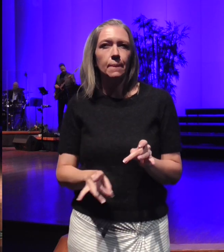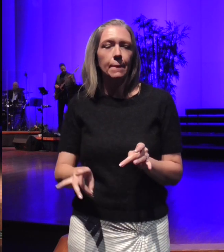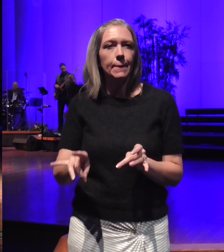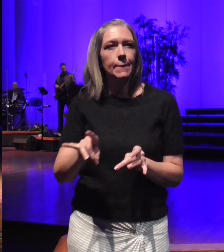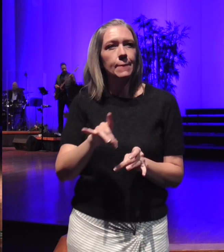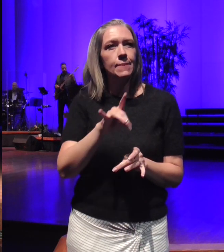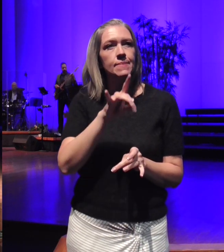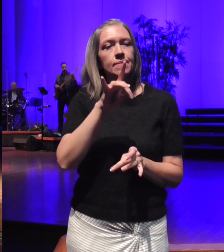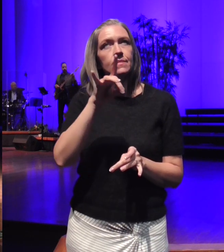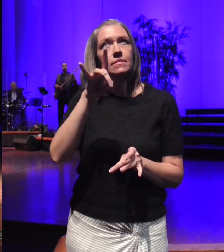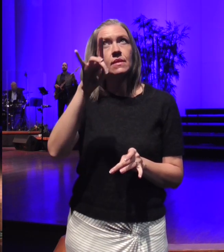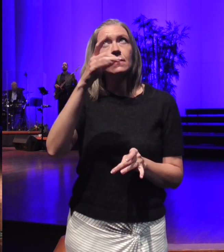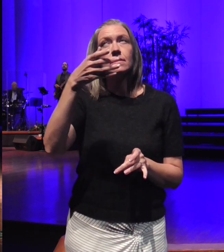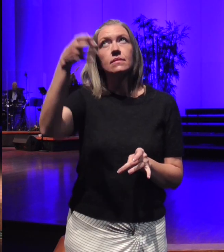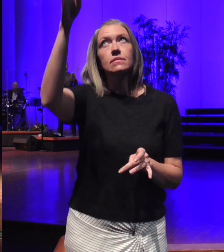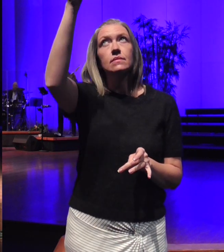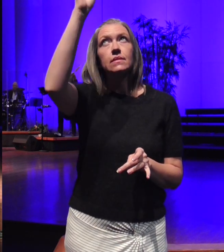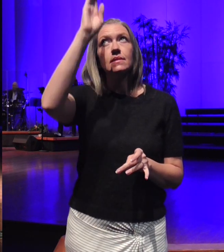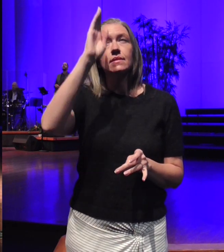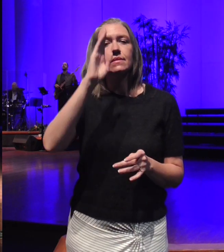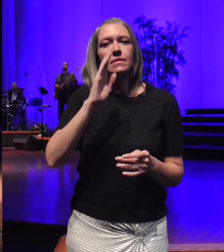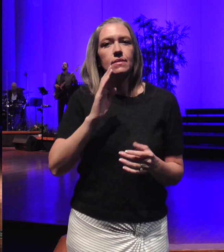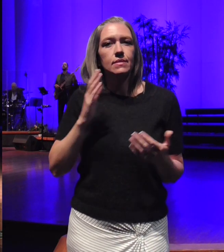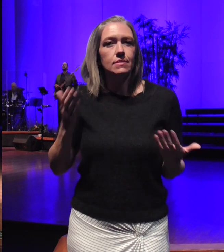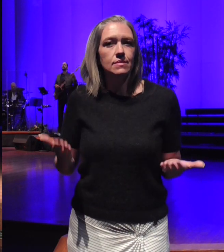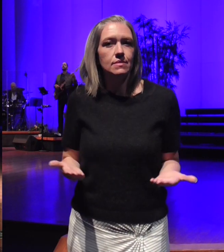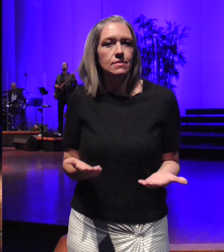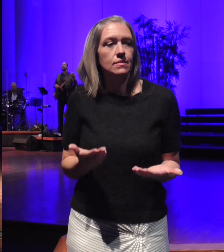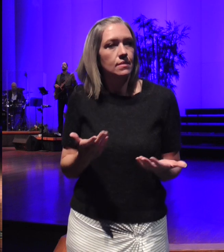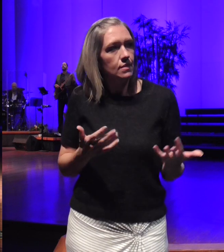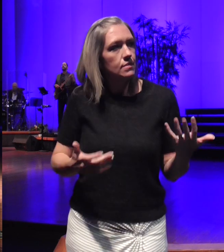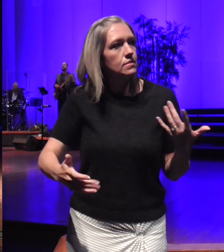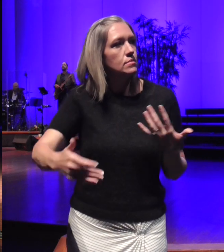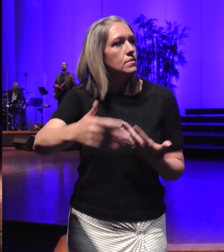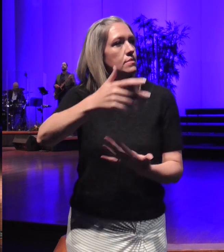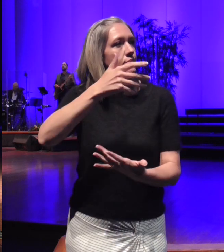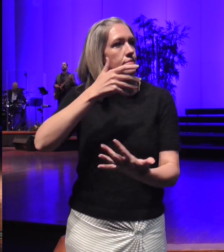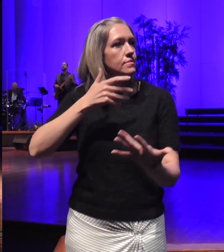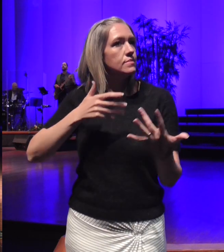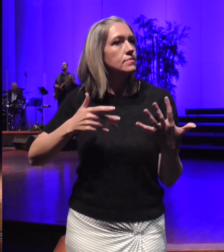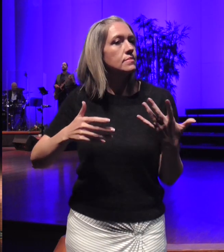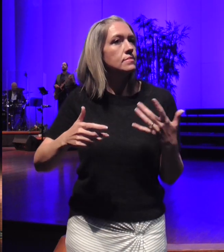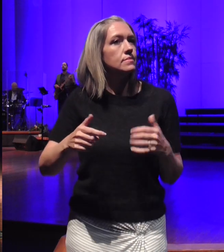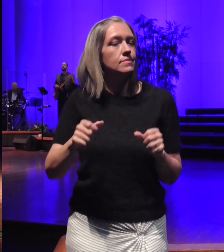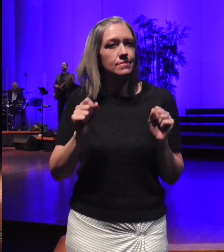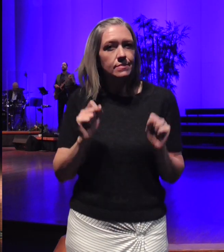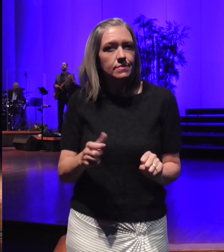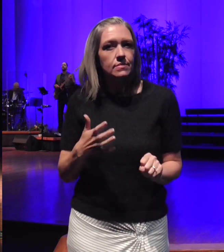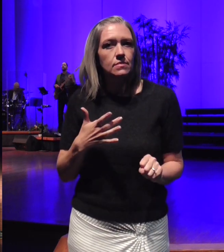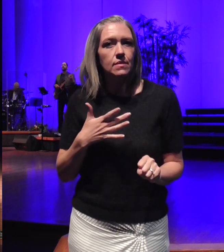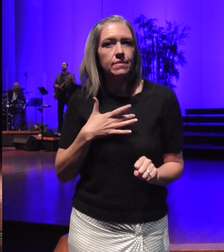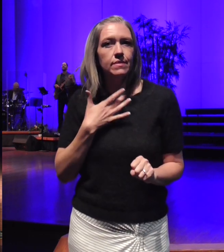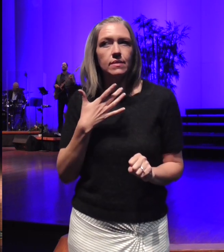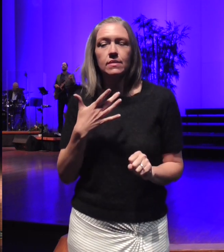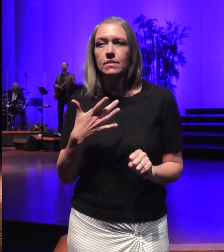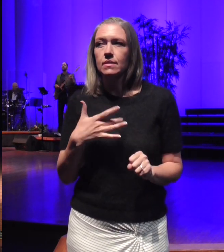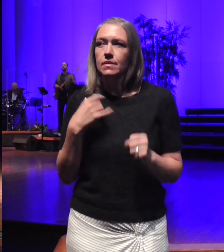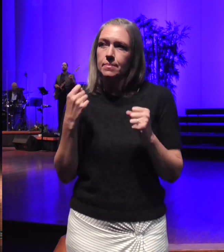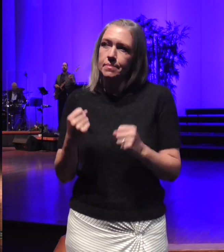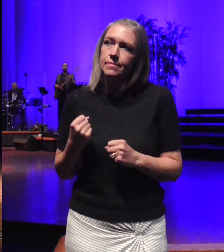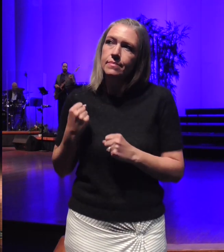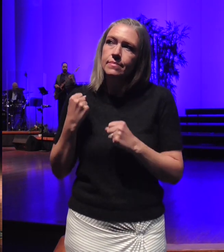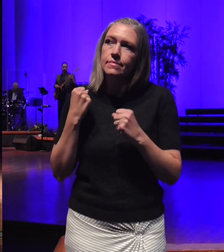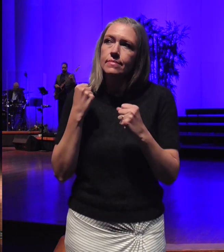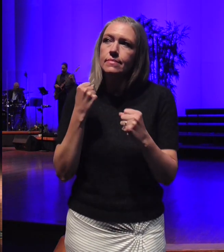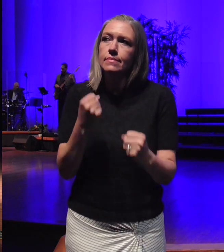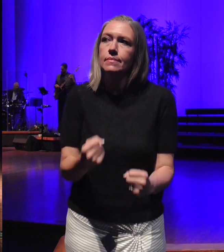Surely the presence of God is in this place. I can feel